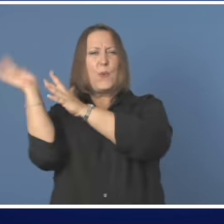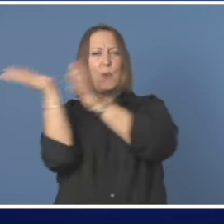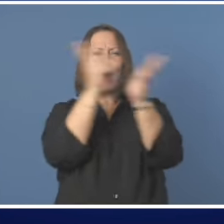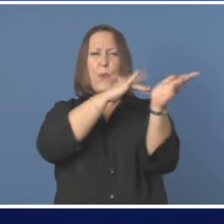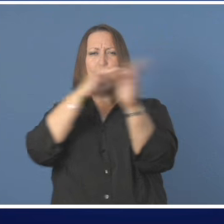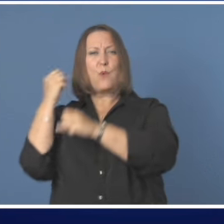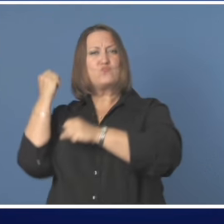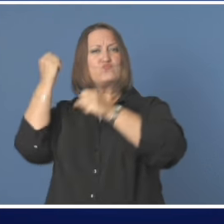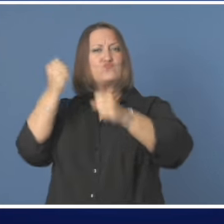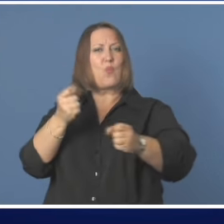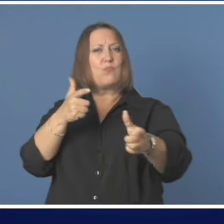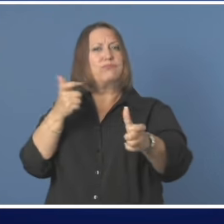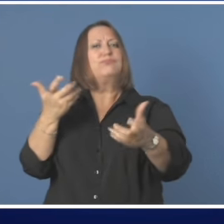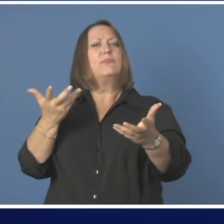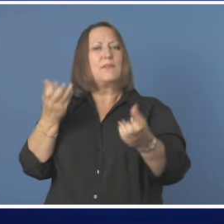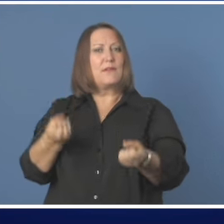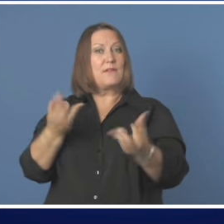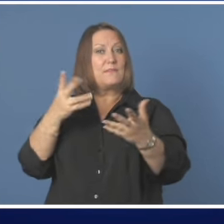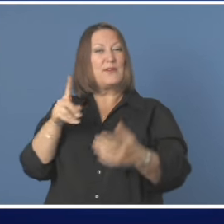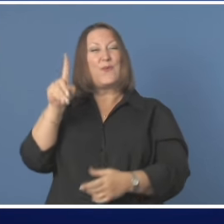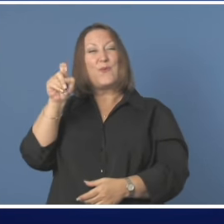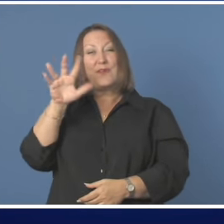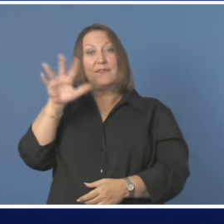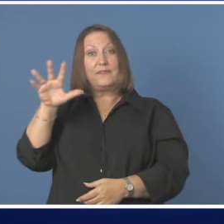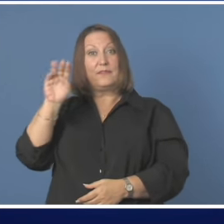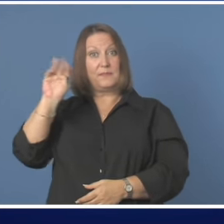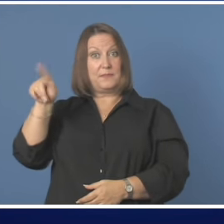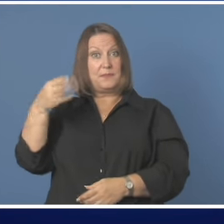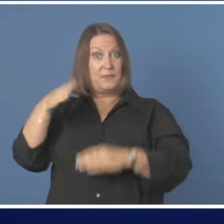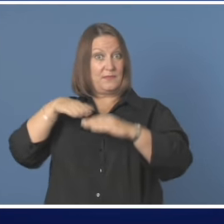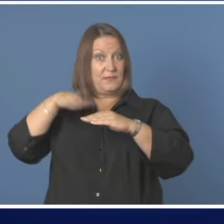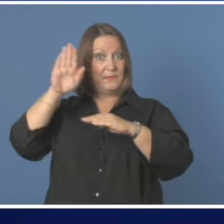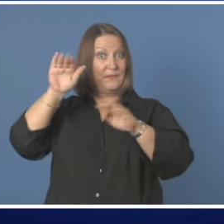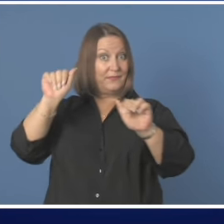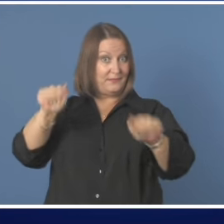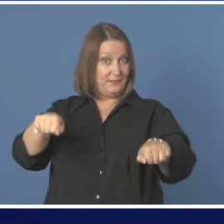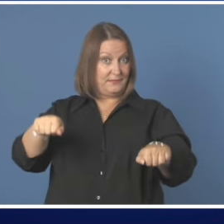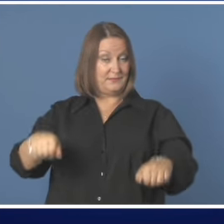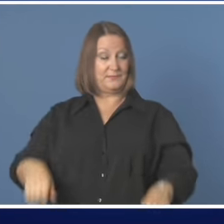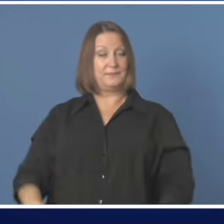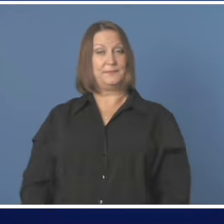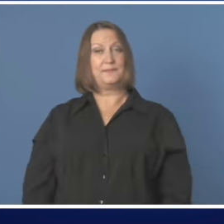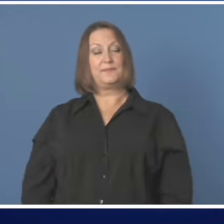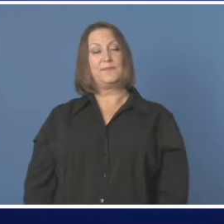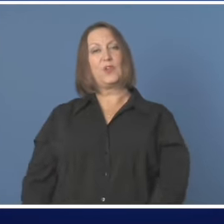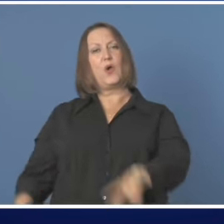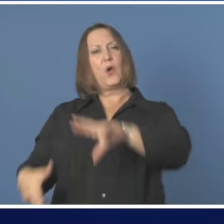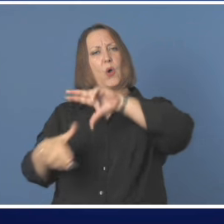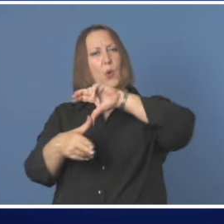Winds can exceed 155 miles per hour.